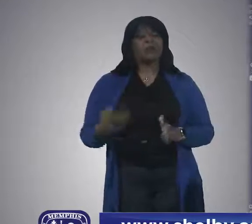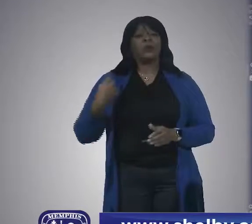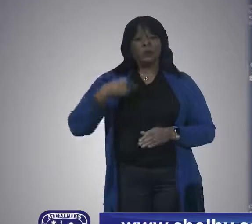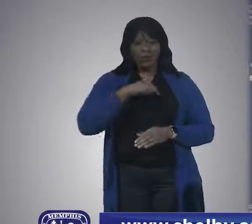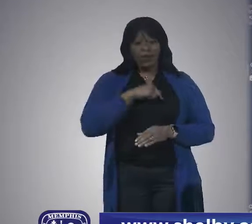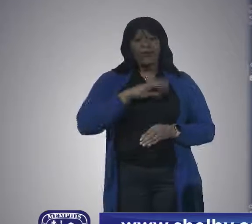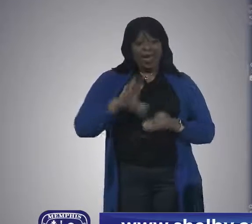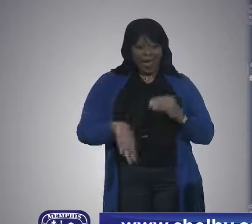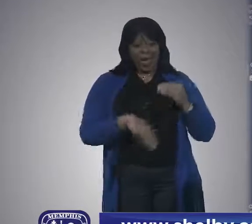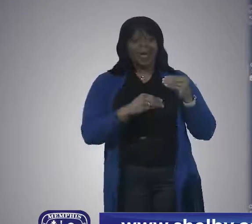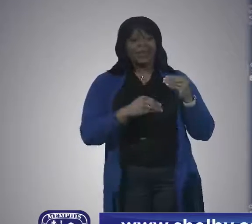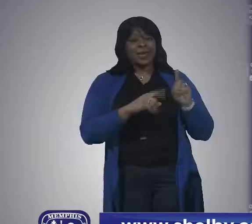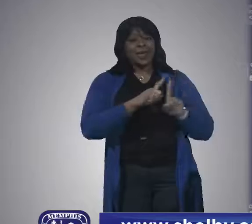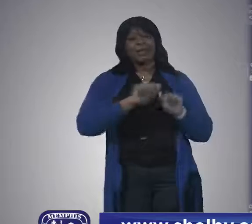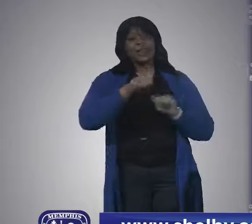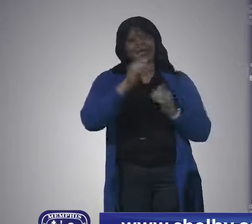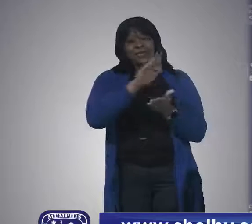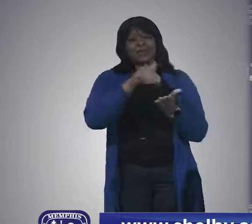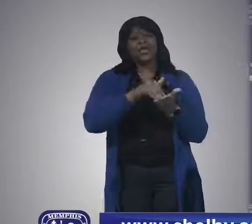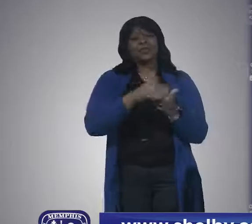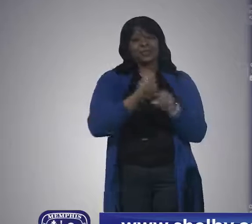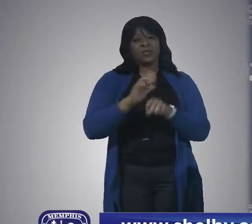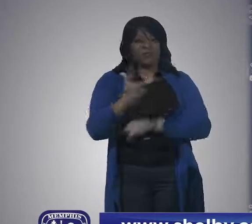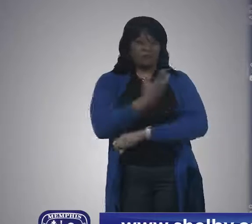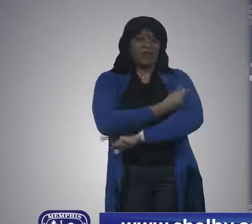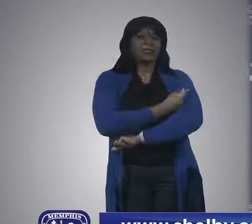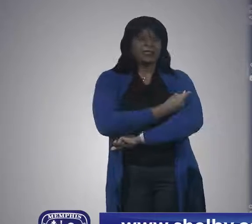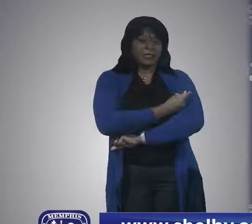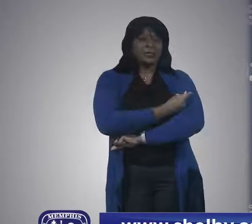We are one now. We have